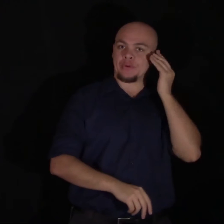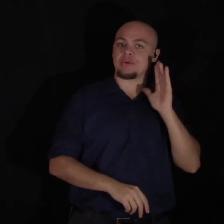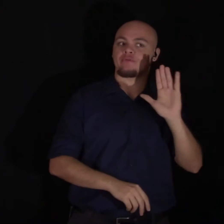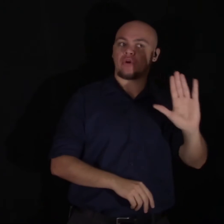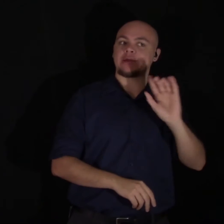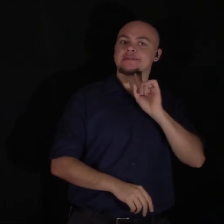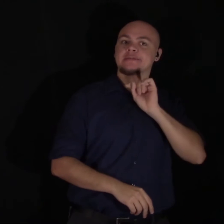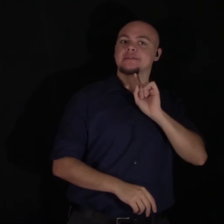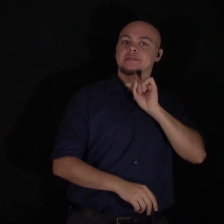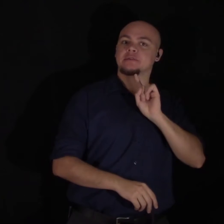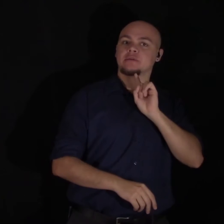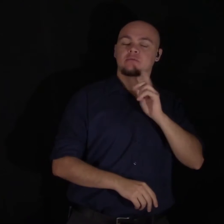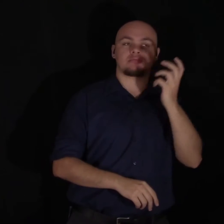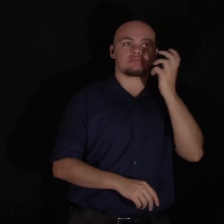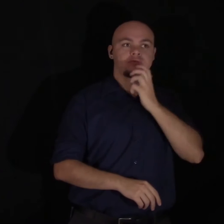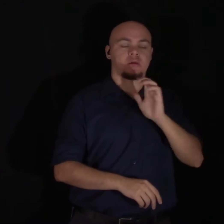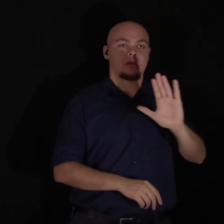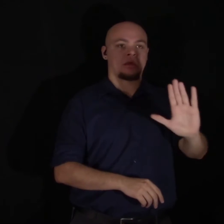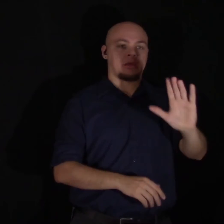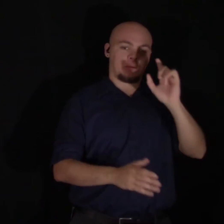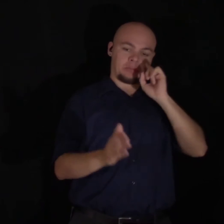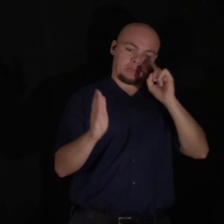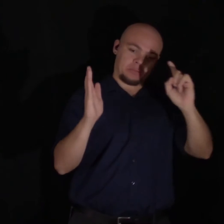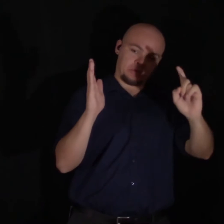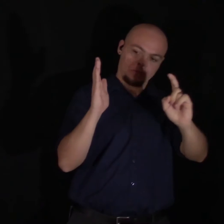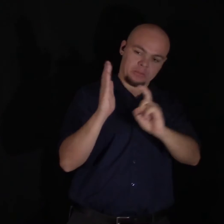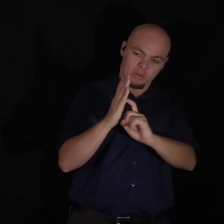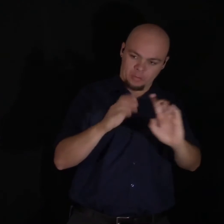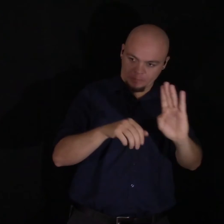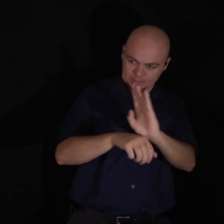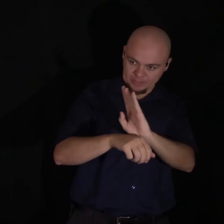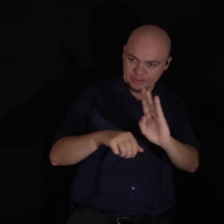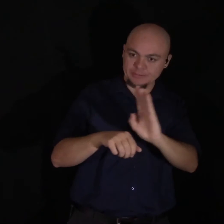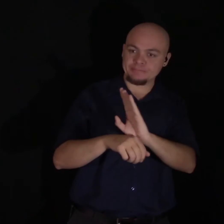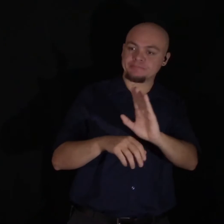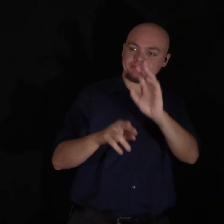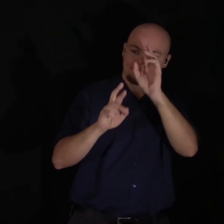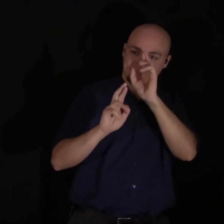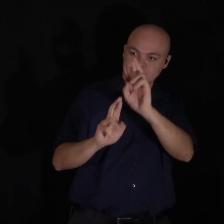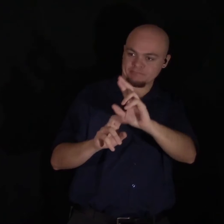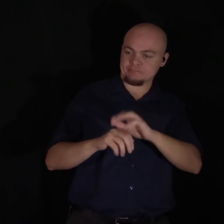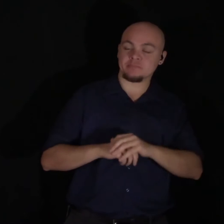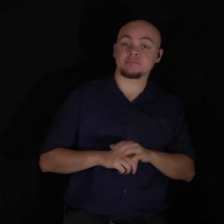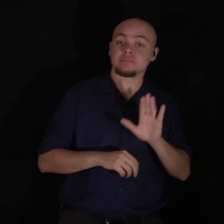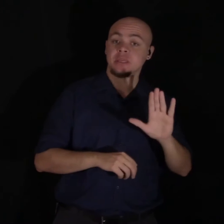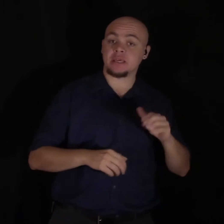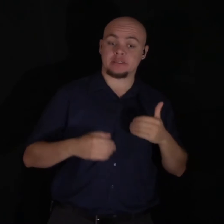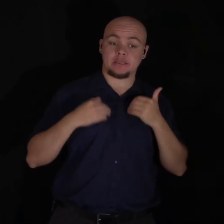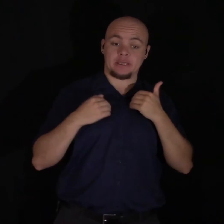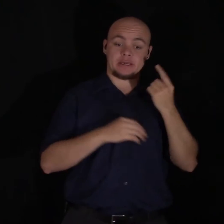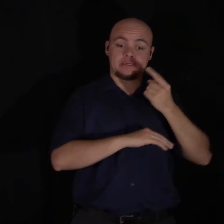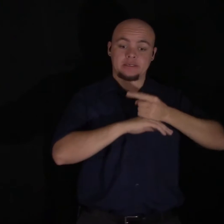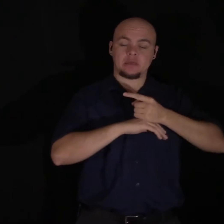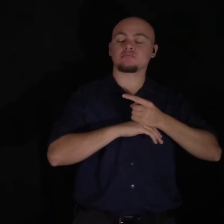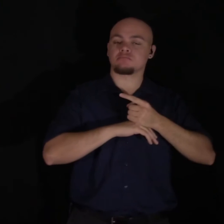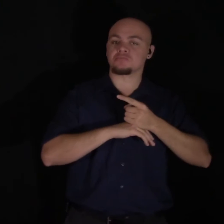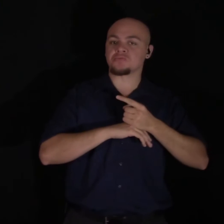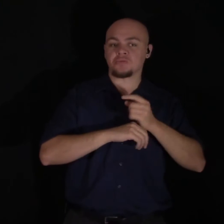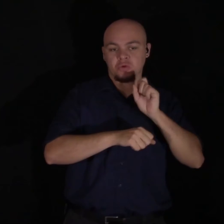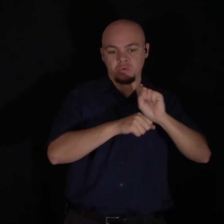and indefatigable attention to public business. He passed his younger days perpetually occupied by the affairs of his